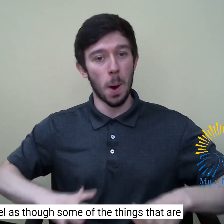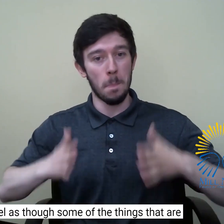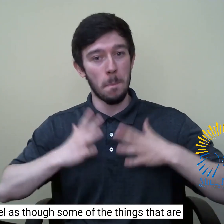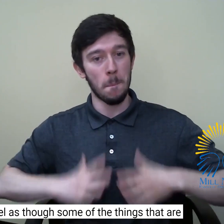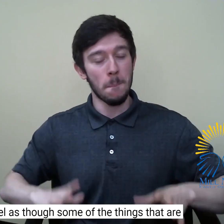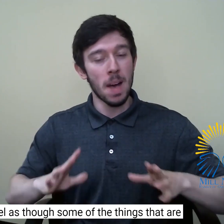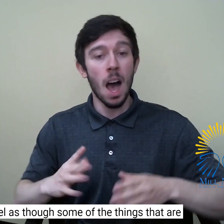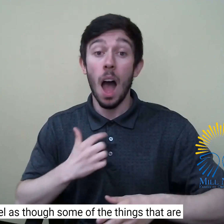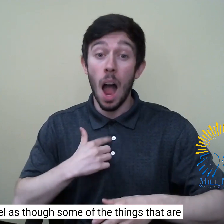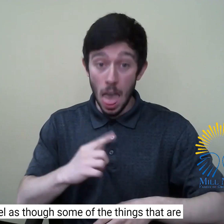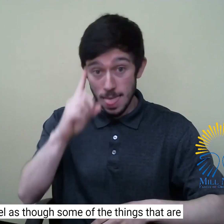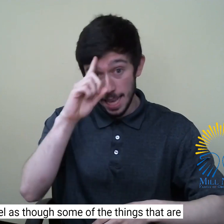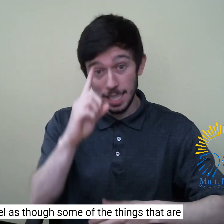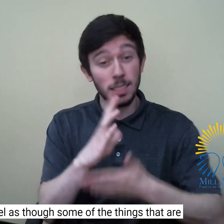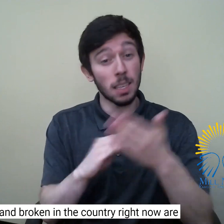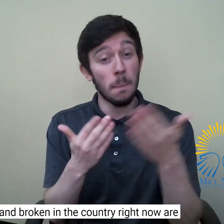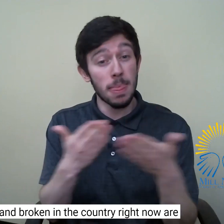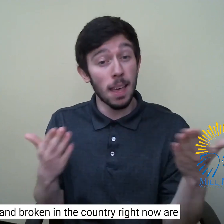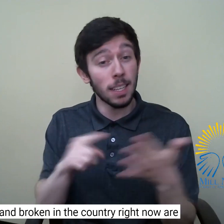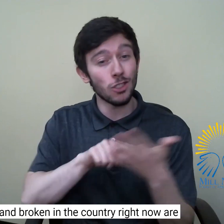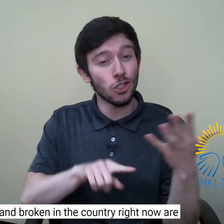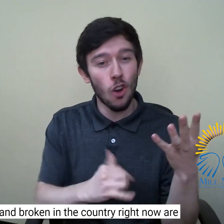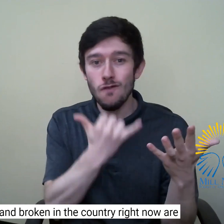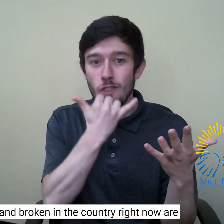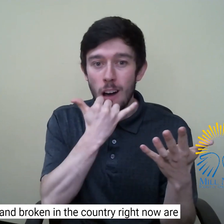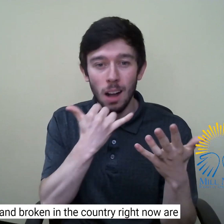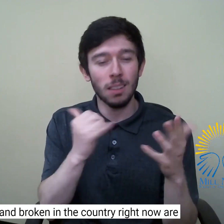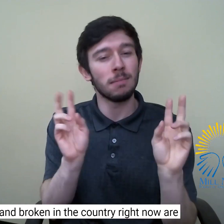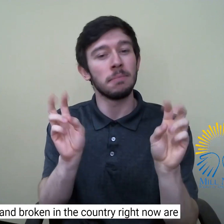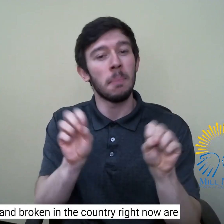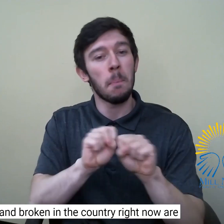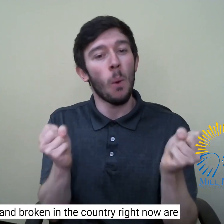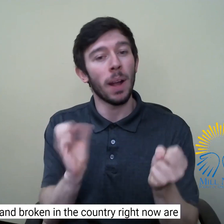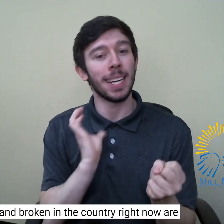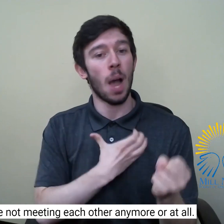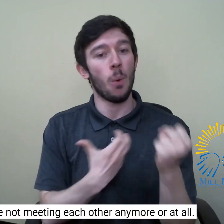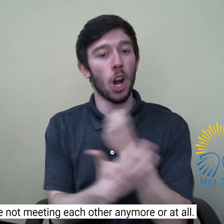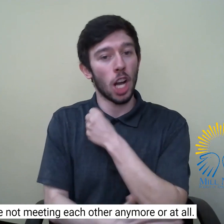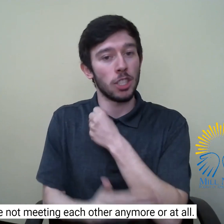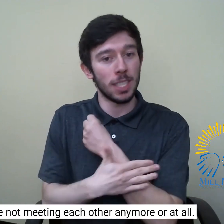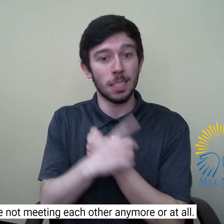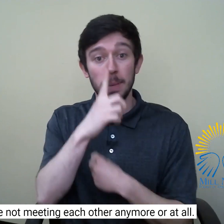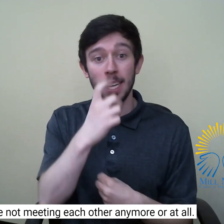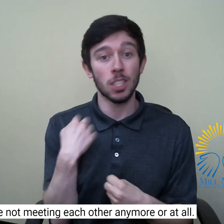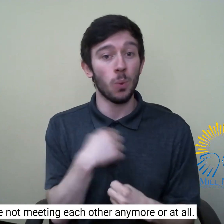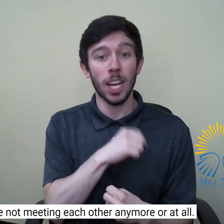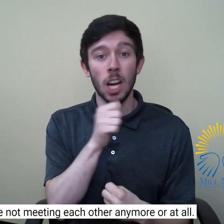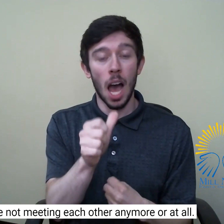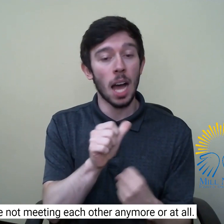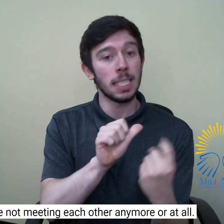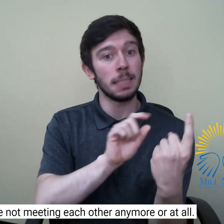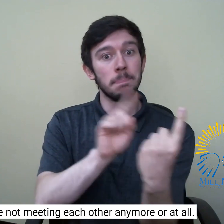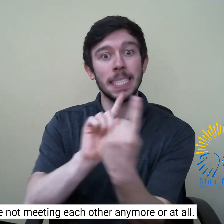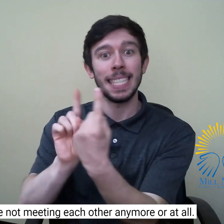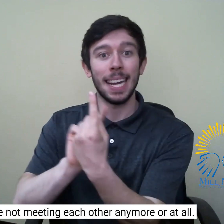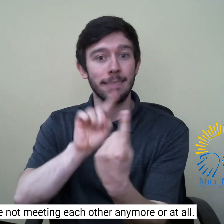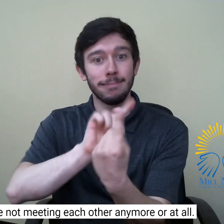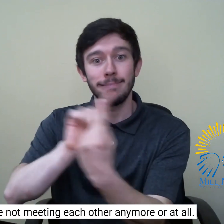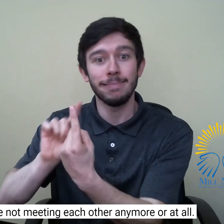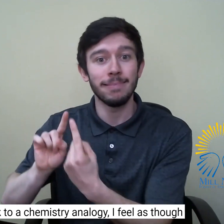though some of the things that are so wrong and broken in the country right now are because we're not meeting each other anymore or at all. Going